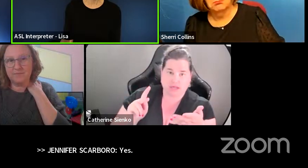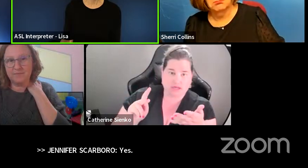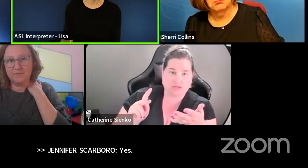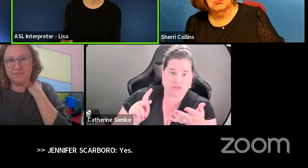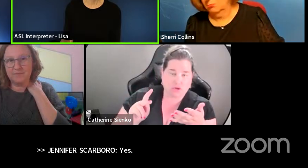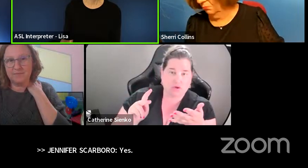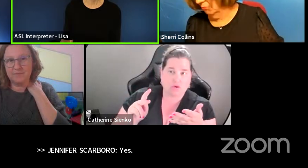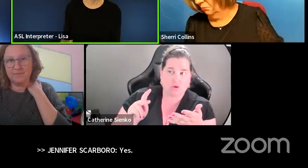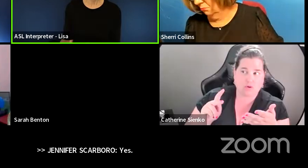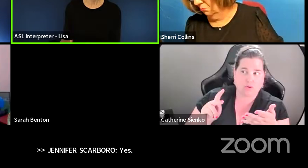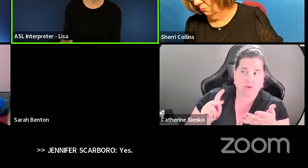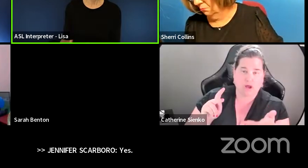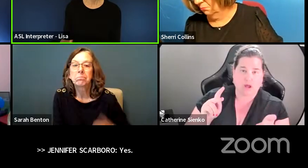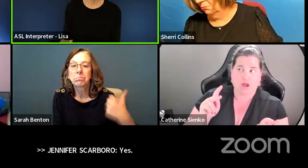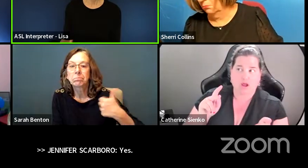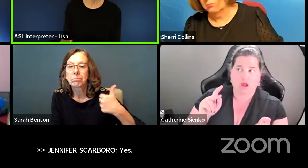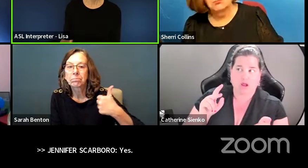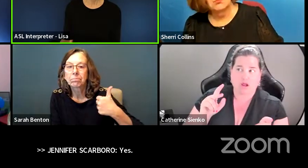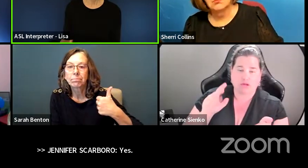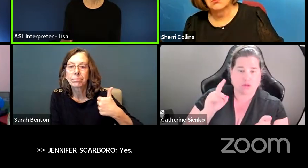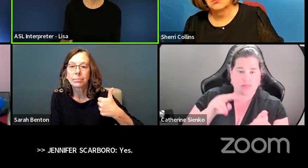it.